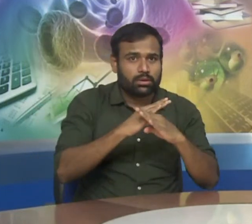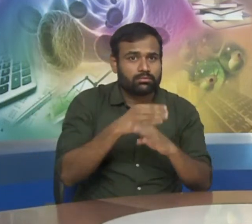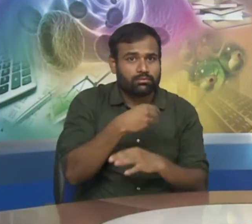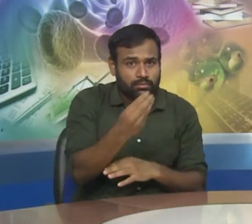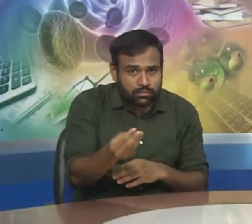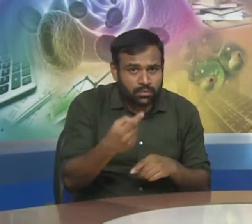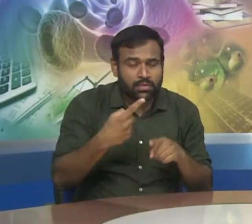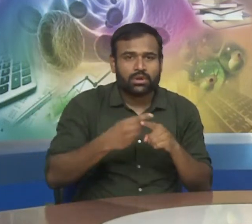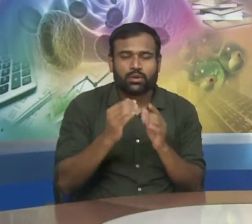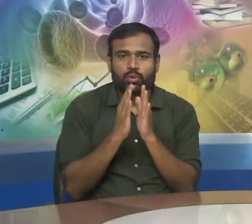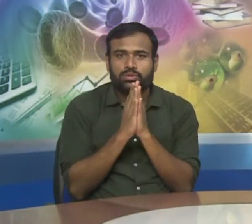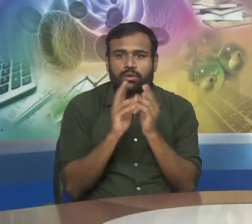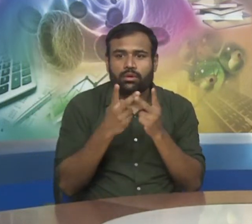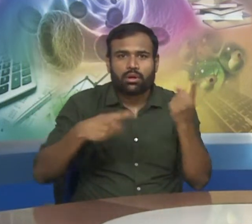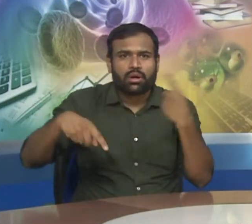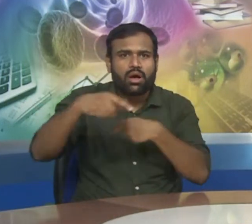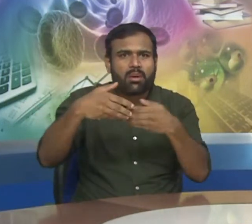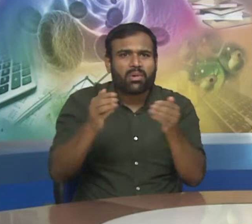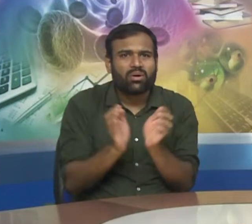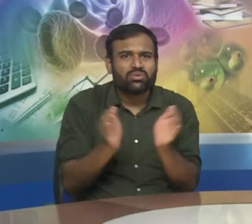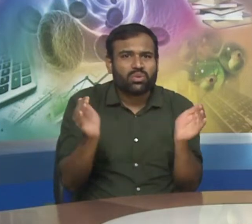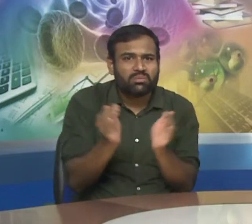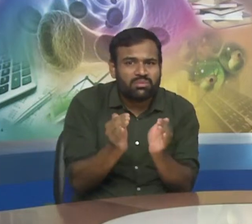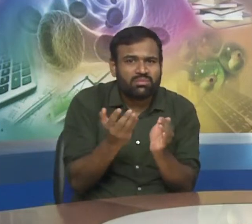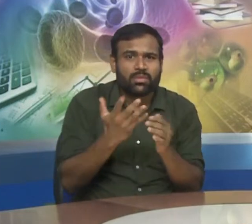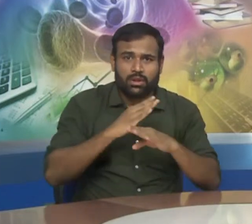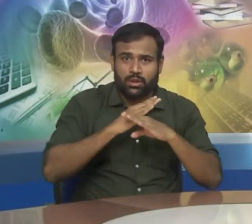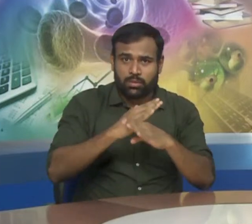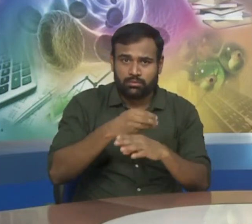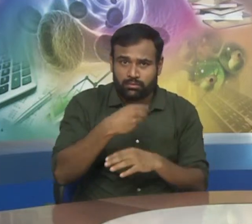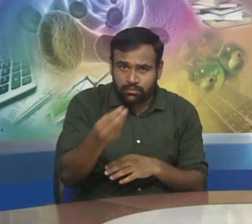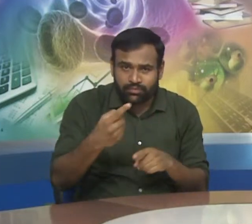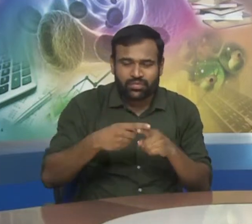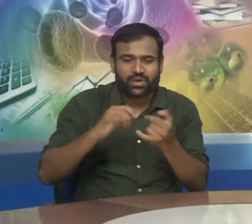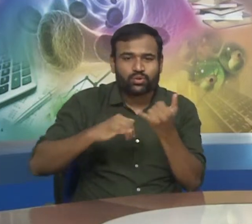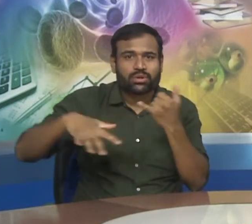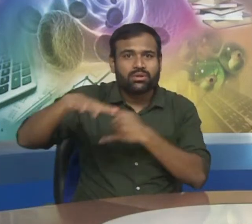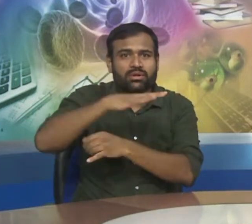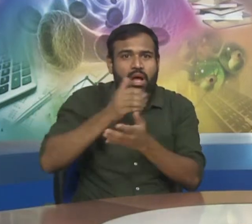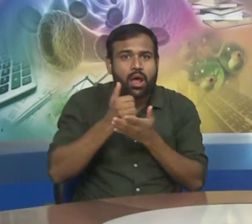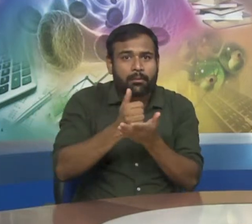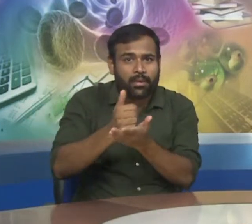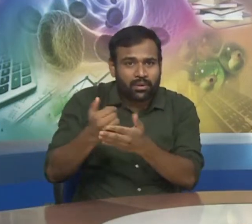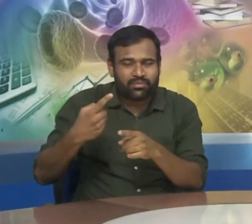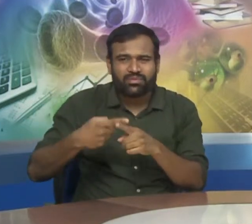people, welfare of the workers and daily wage earners.